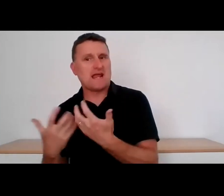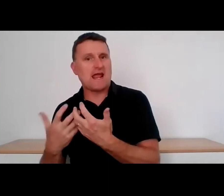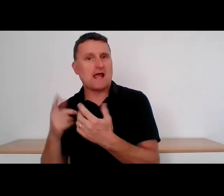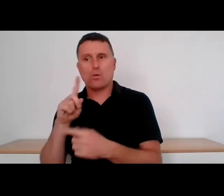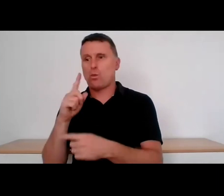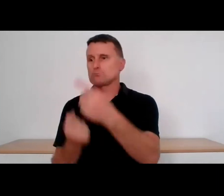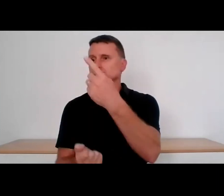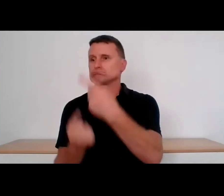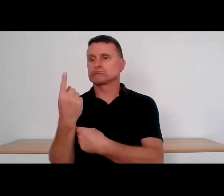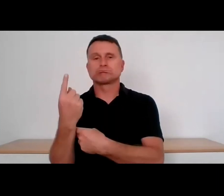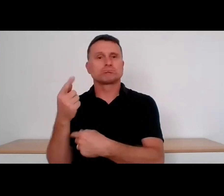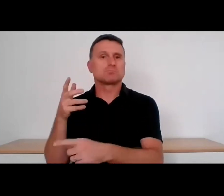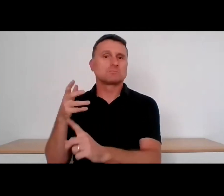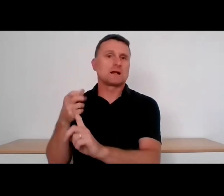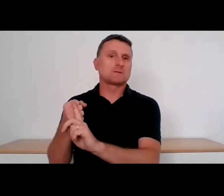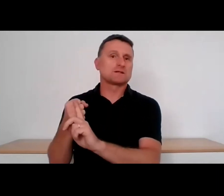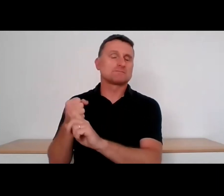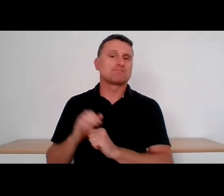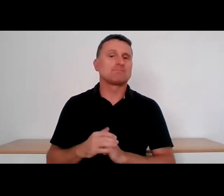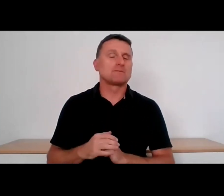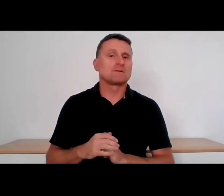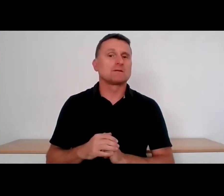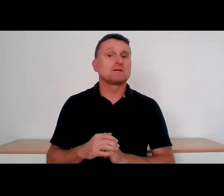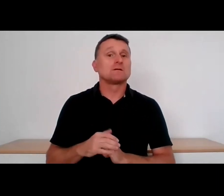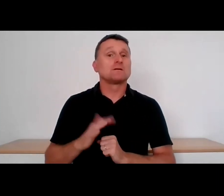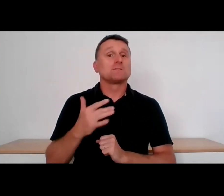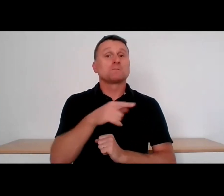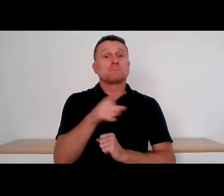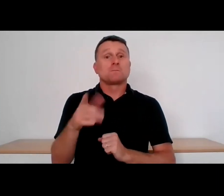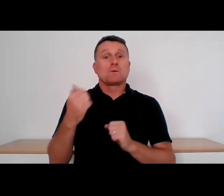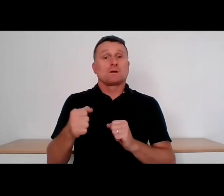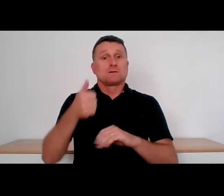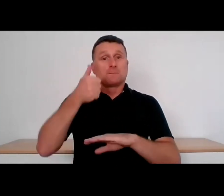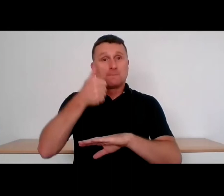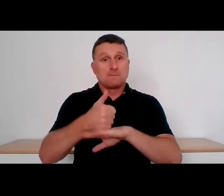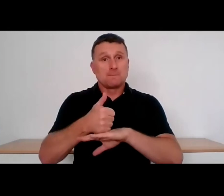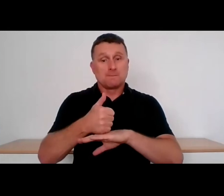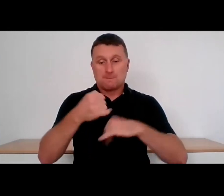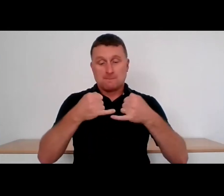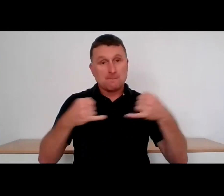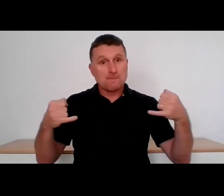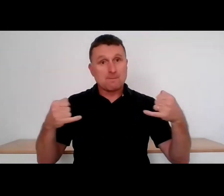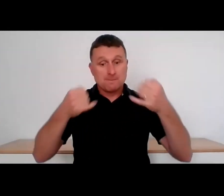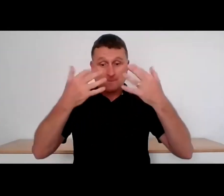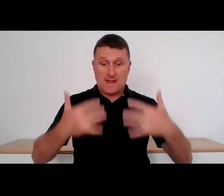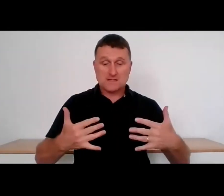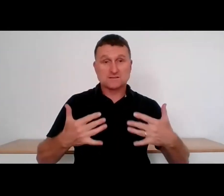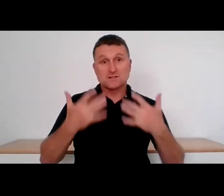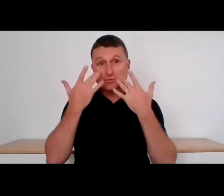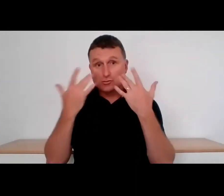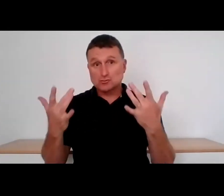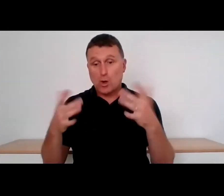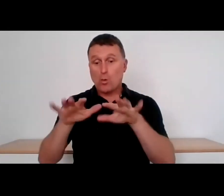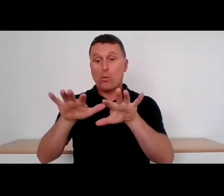So one example, you might have some baseline data to show that only 2% of your audiences identify